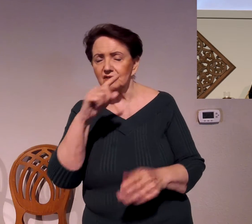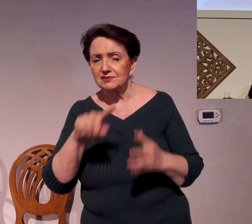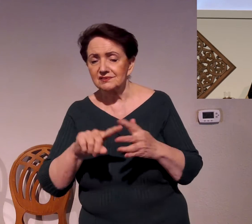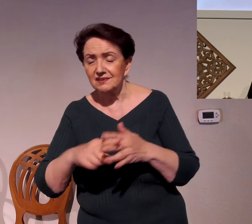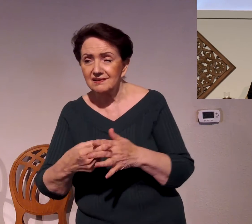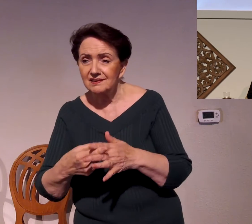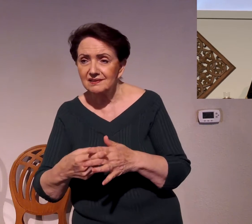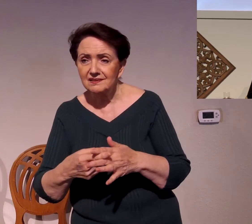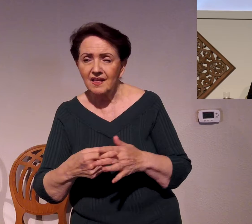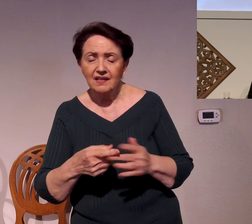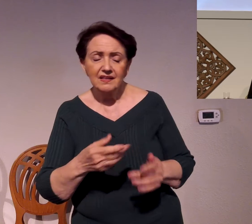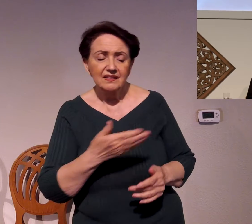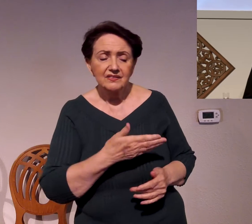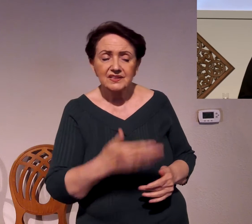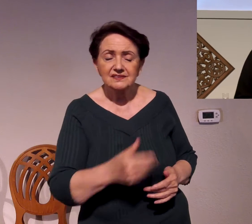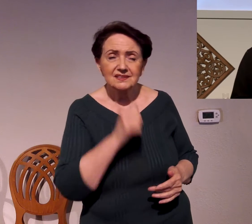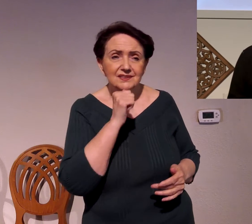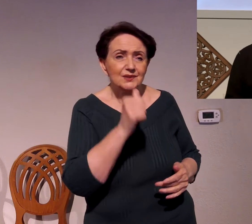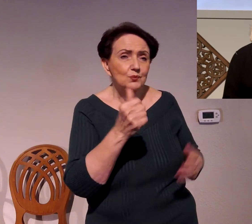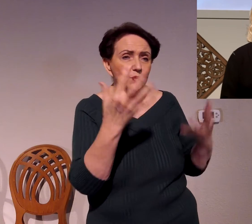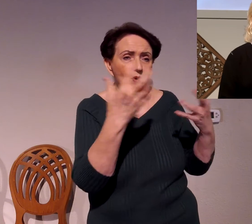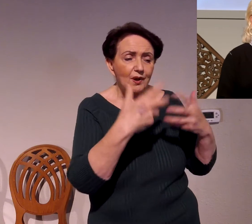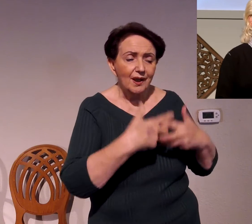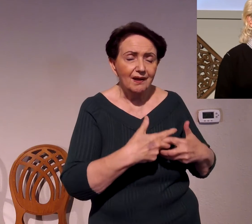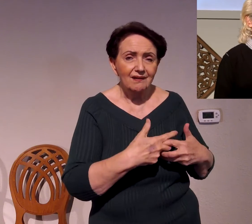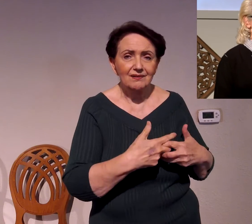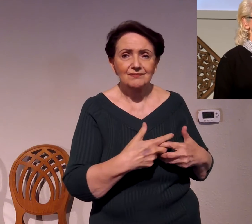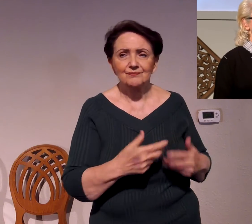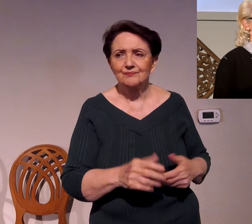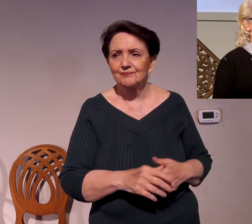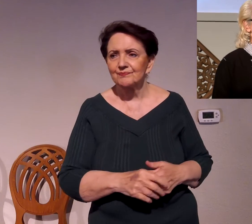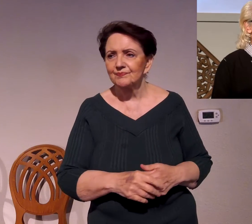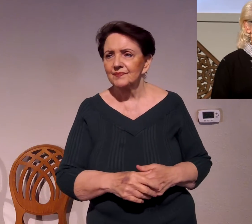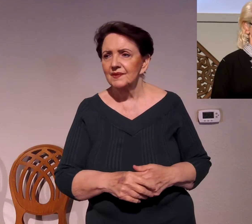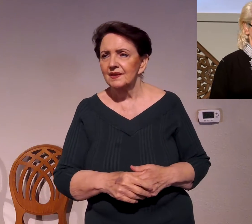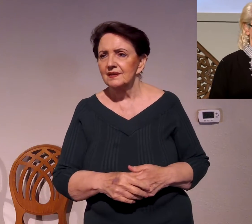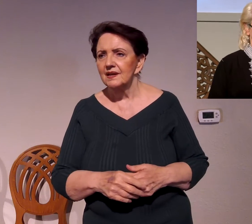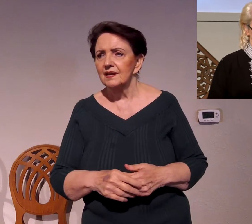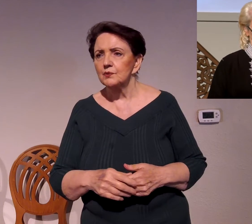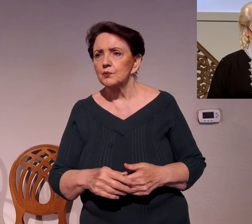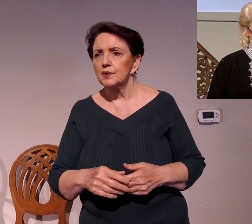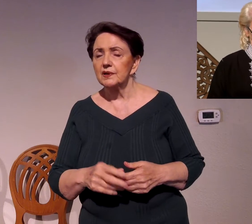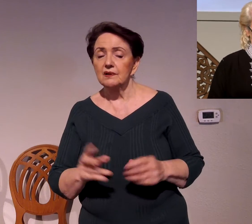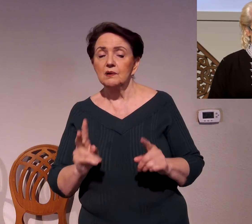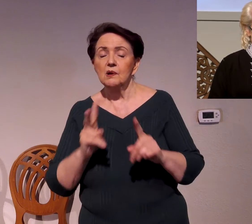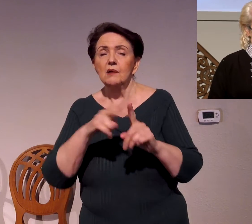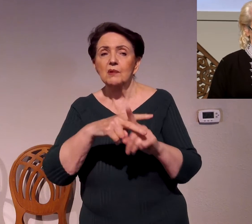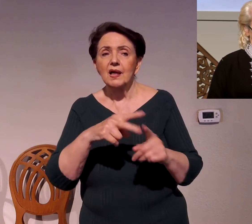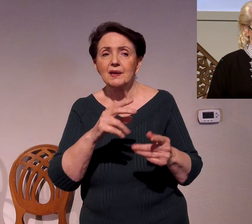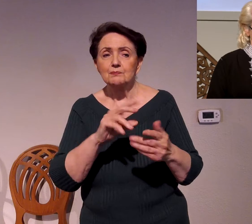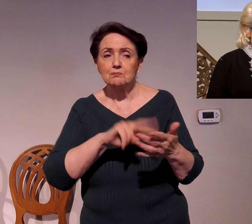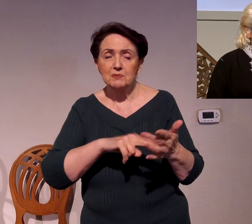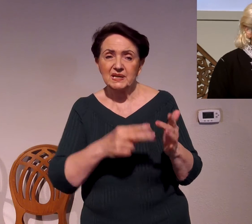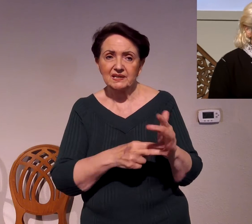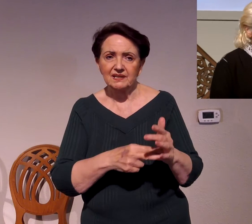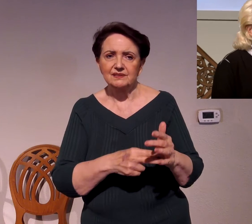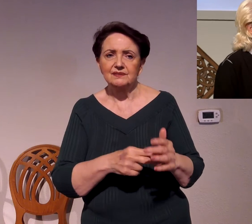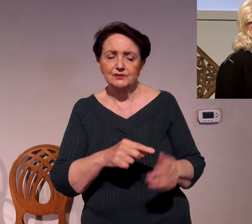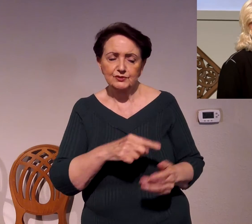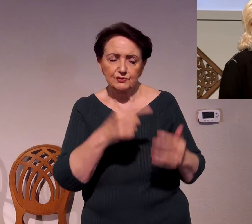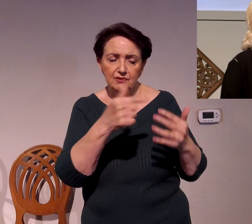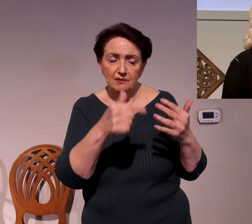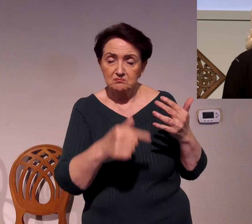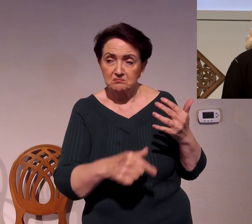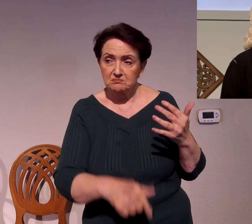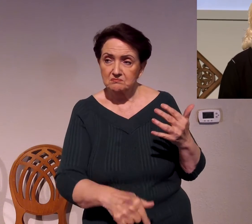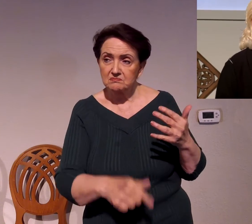that didn't work out the way that we thought that they would. And we ascribe meaning to them. And we